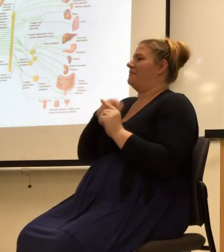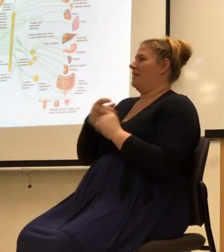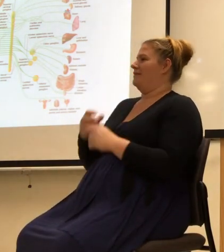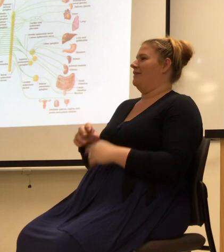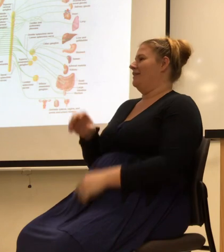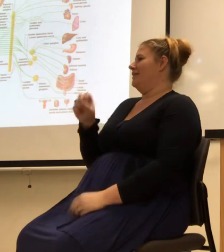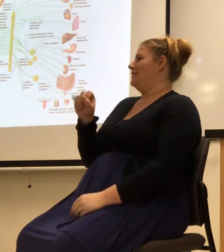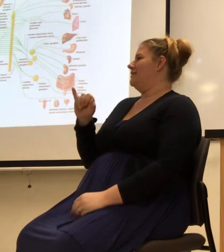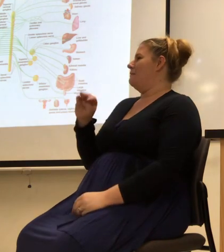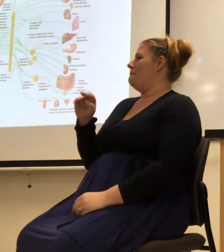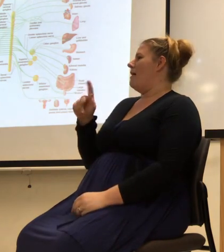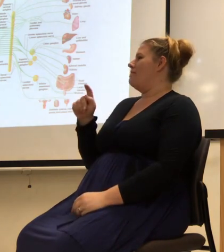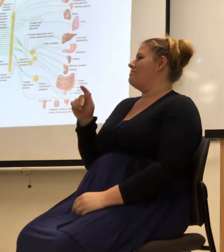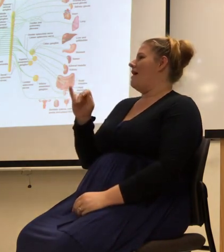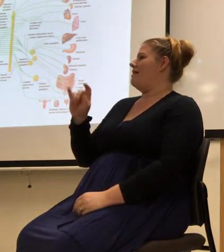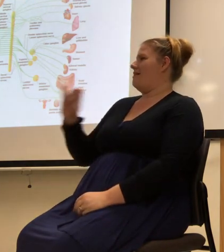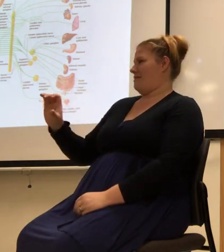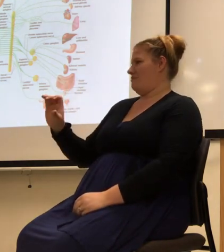nerves.